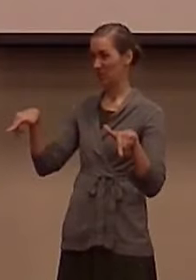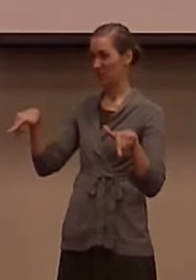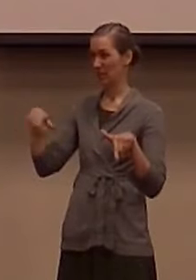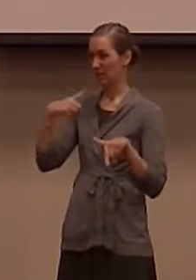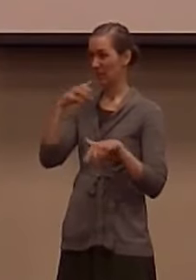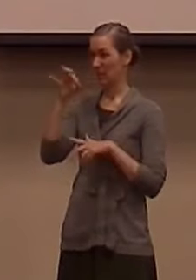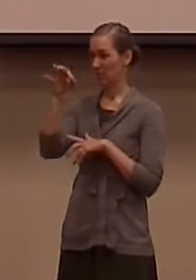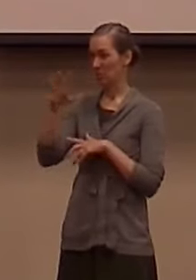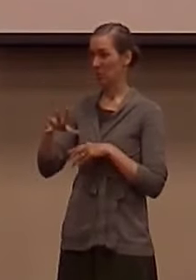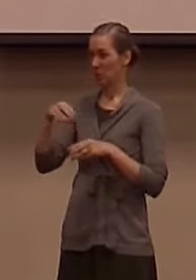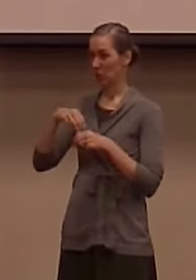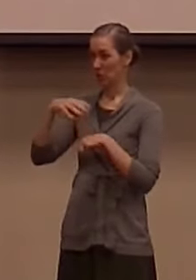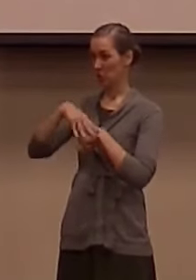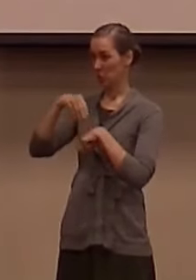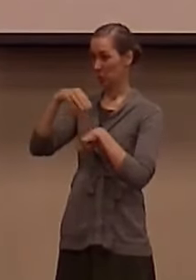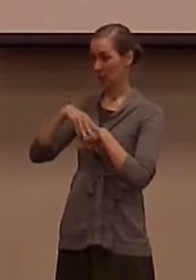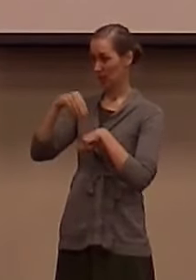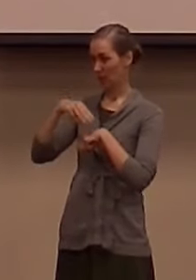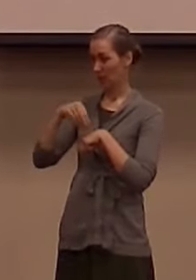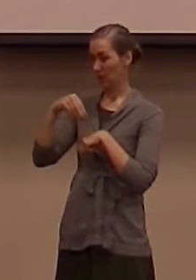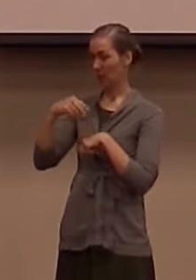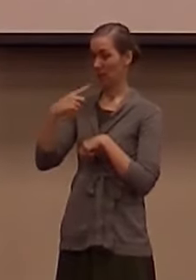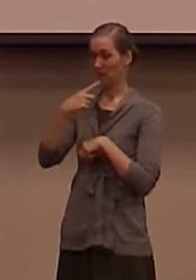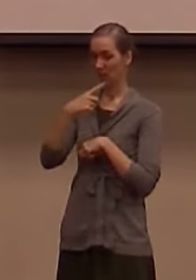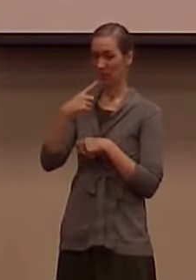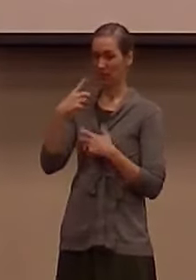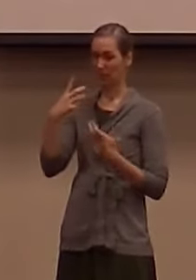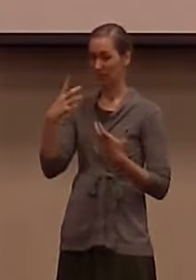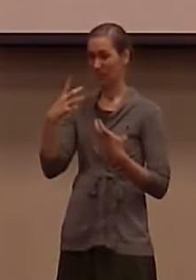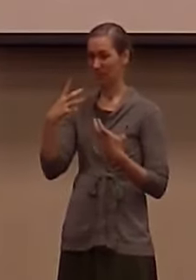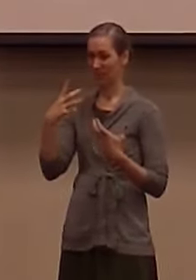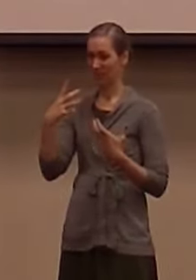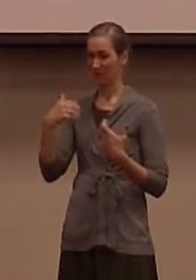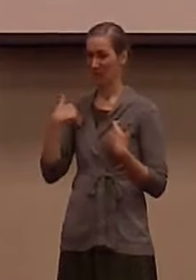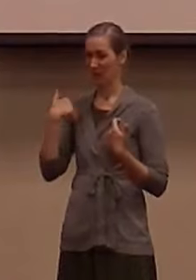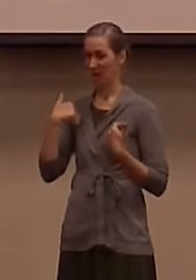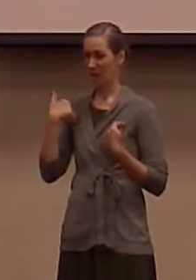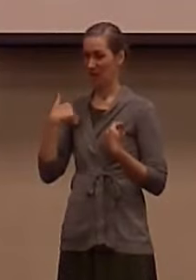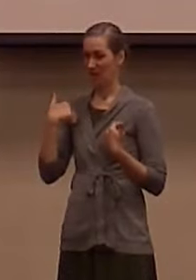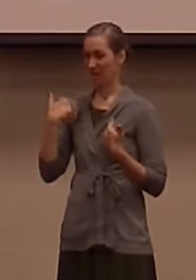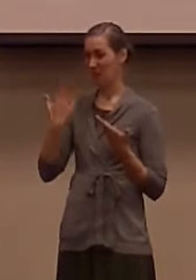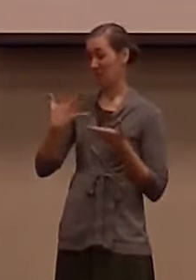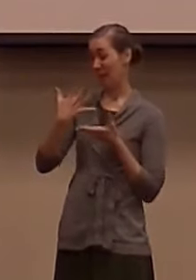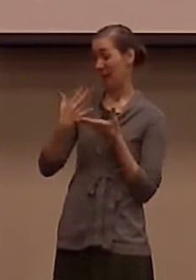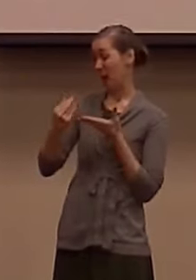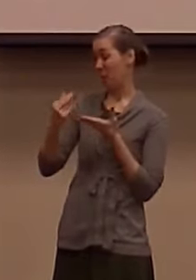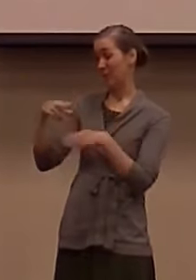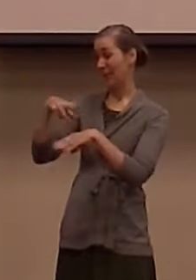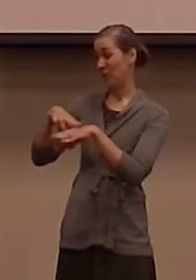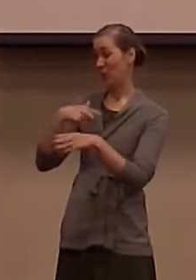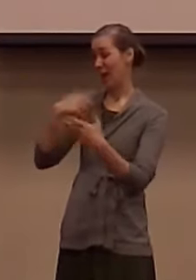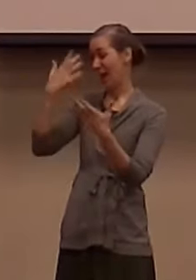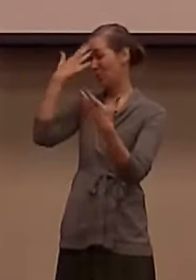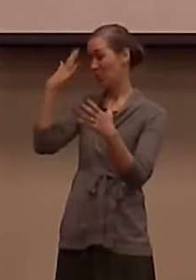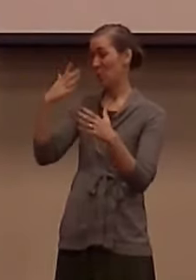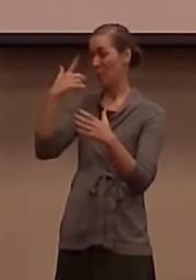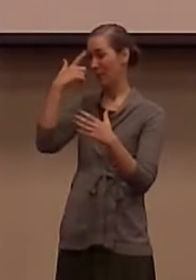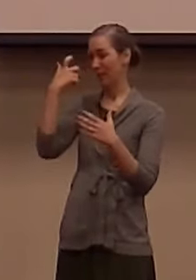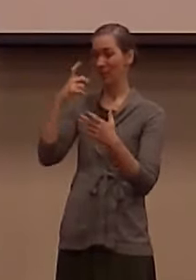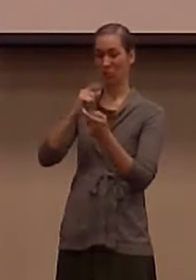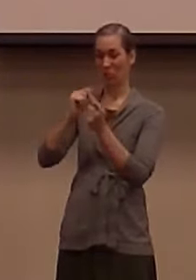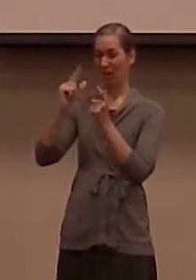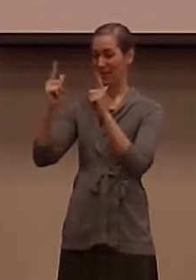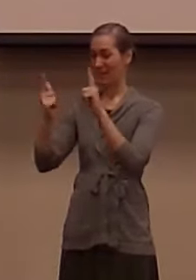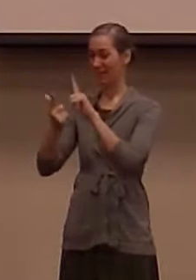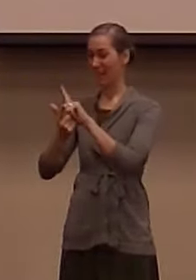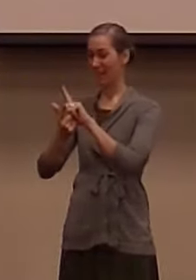Sweden, and again, he's just somehow, I'm guessing he must be out in nature, because here it's translated into English for us, but it says,